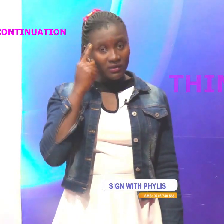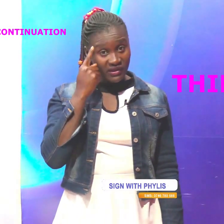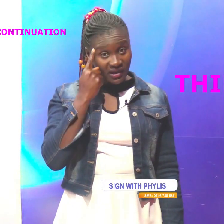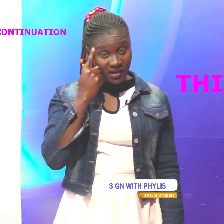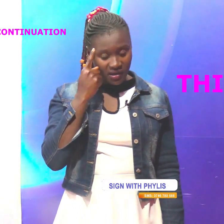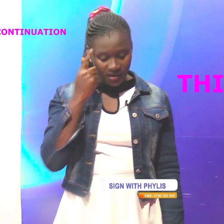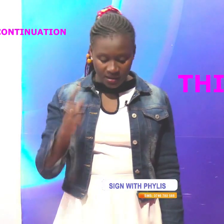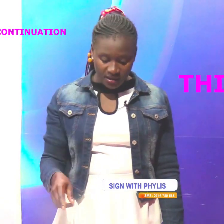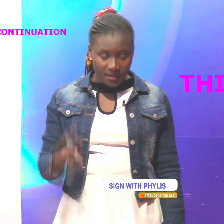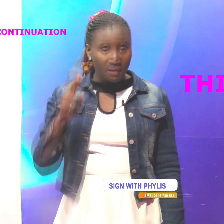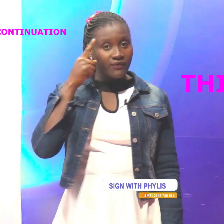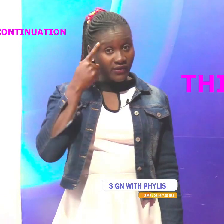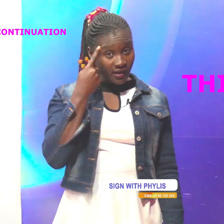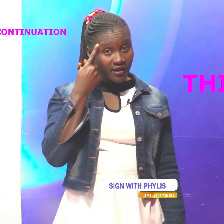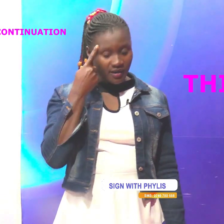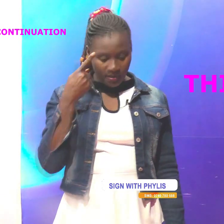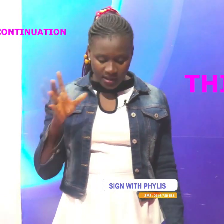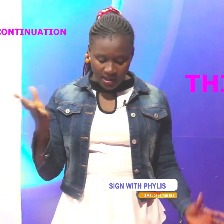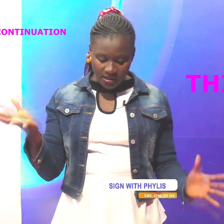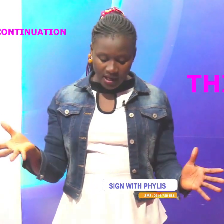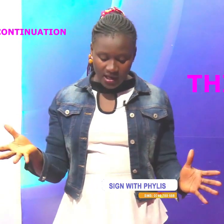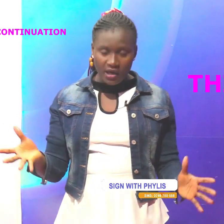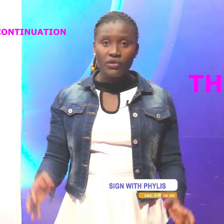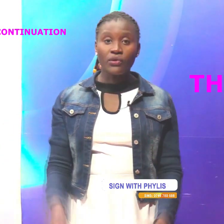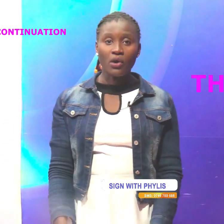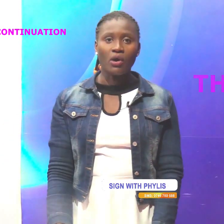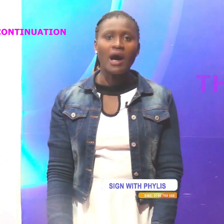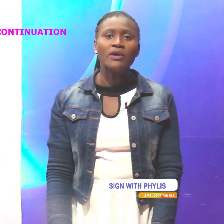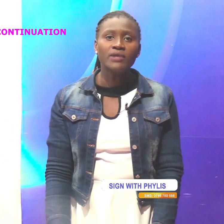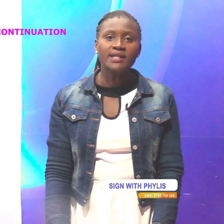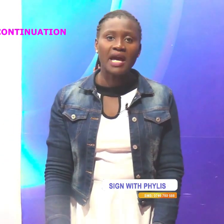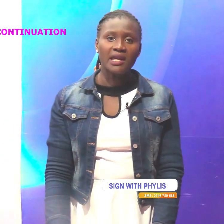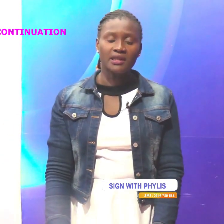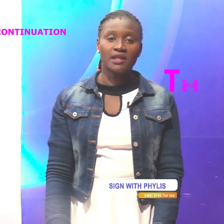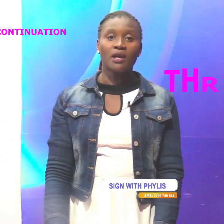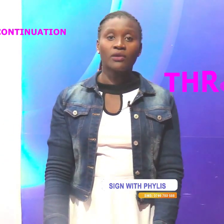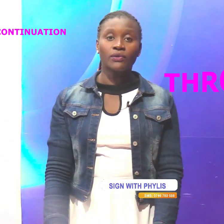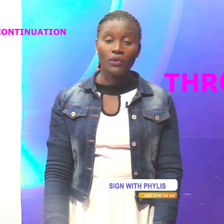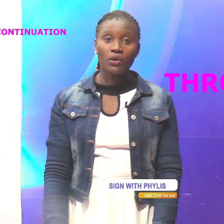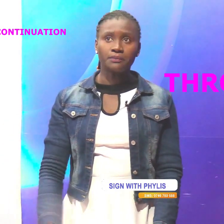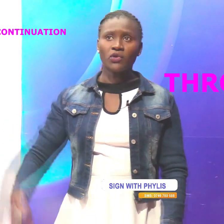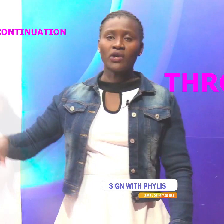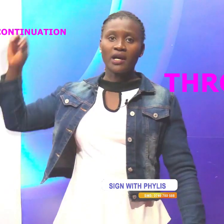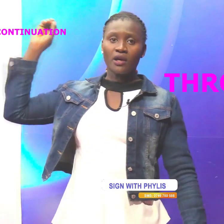Think. Think. And then throw. How do we sign it? Throw. Okay.